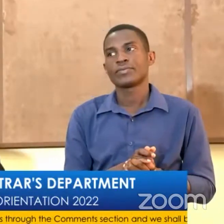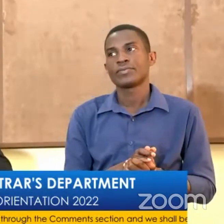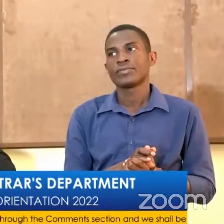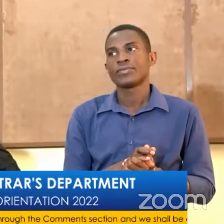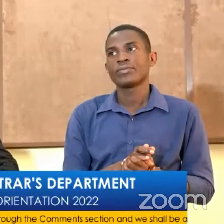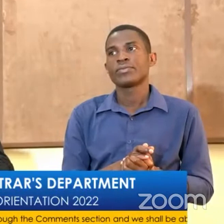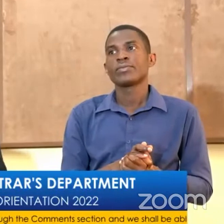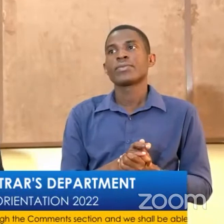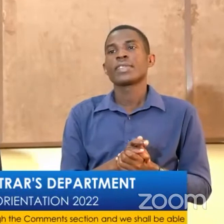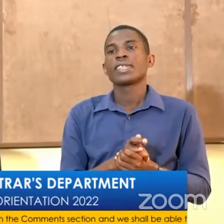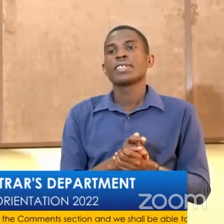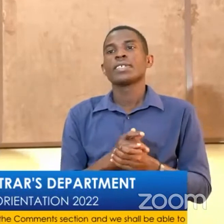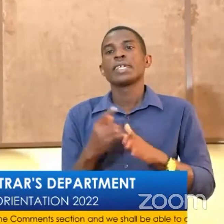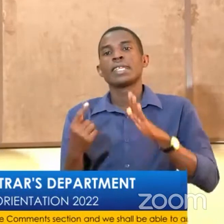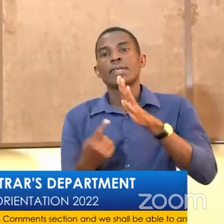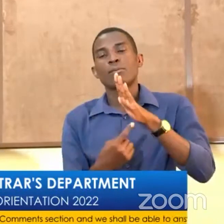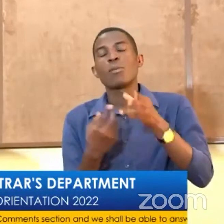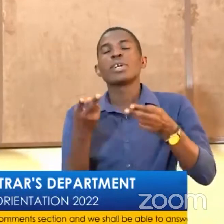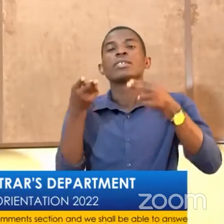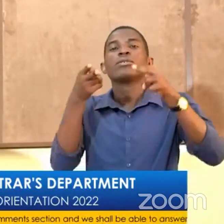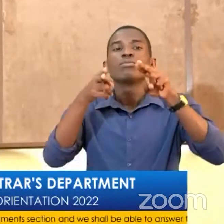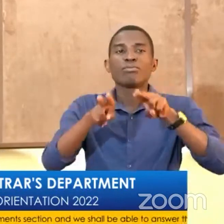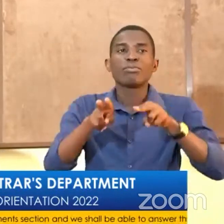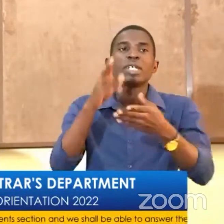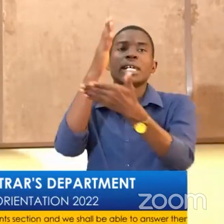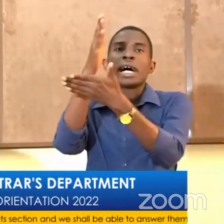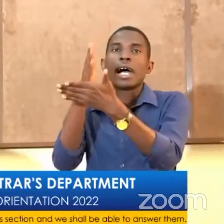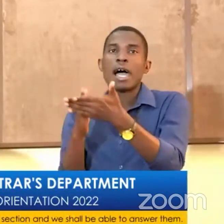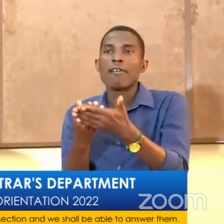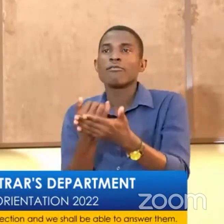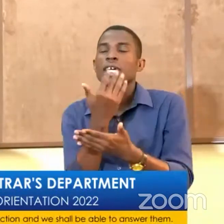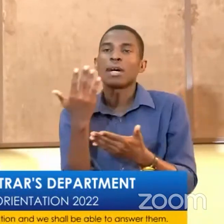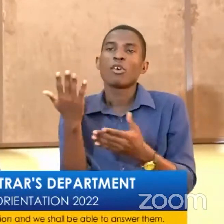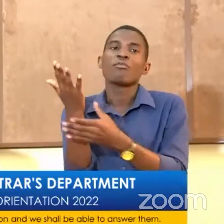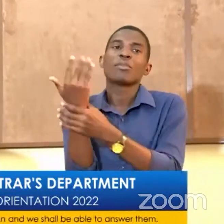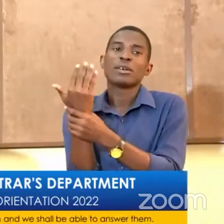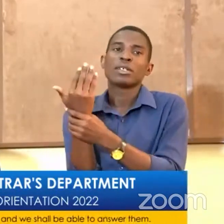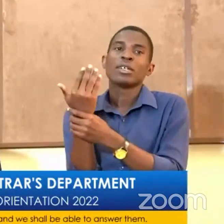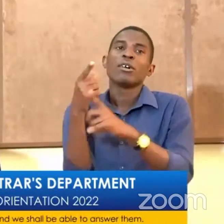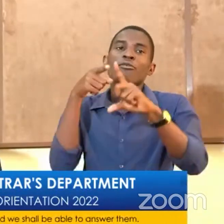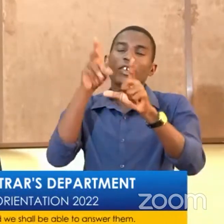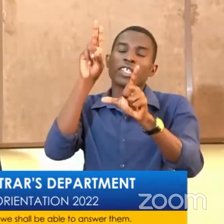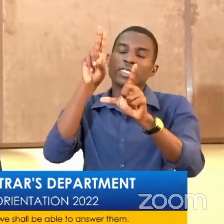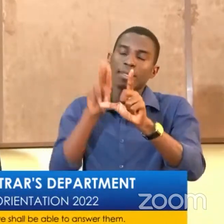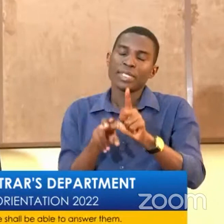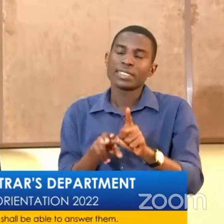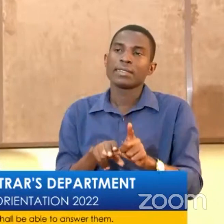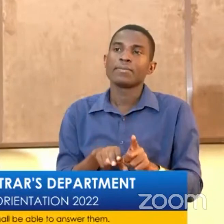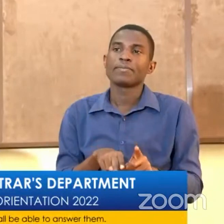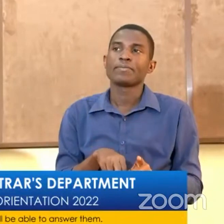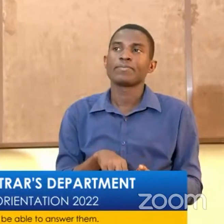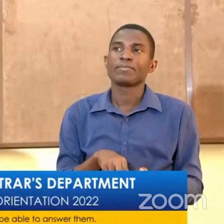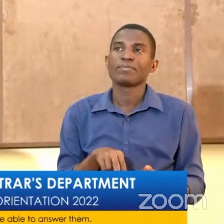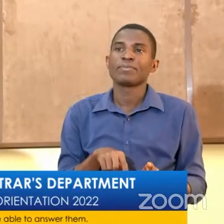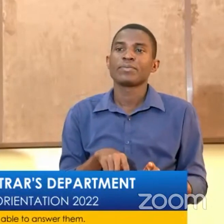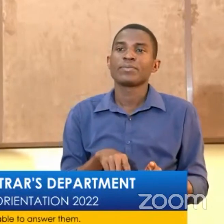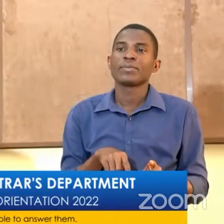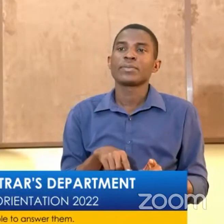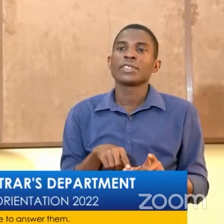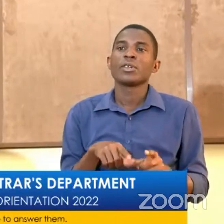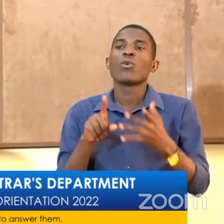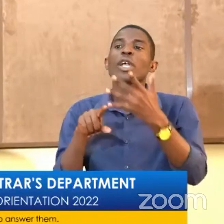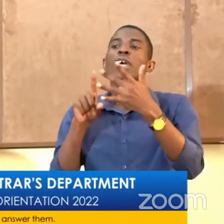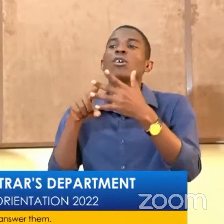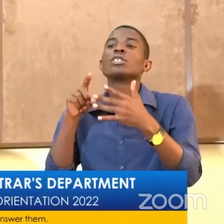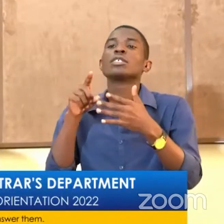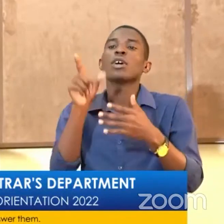The moment you fail more than half the number of papers for that semester, we count you as